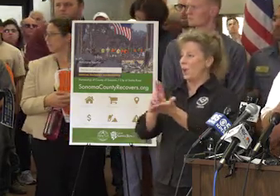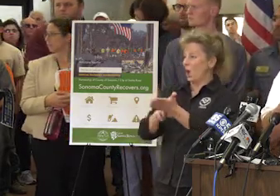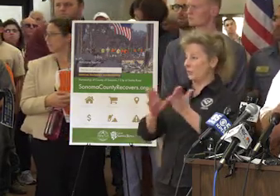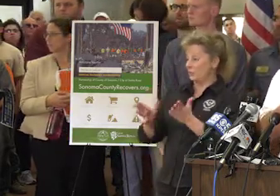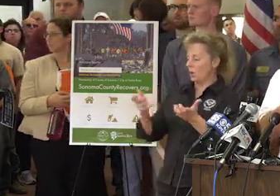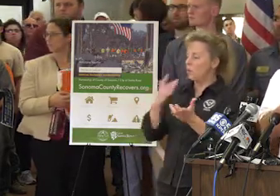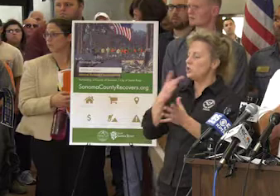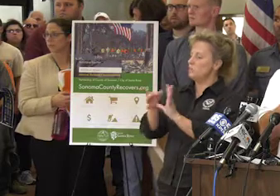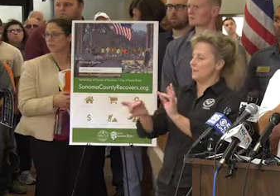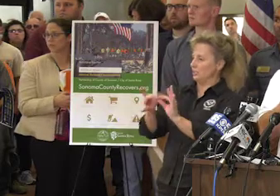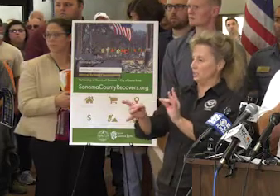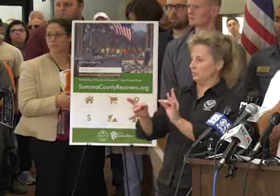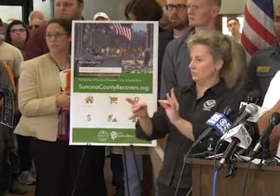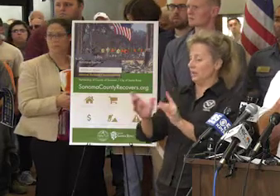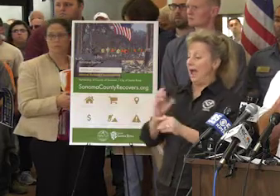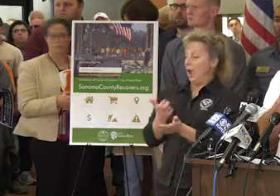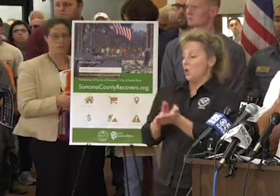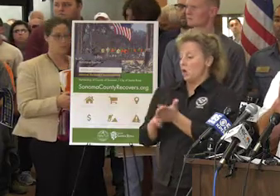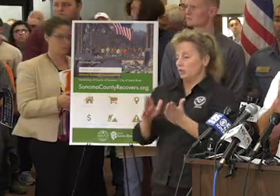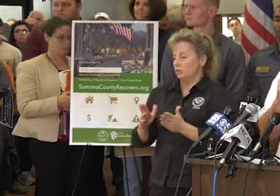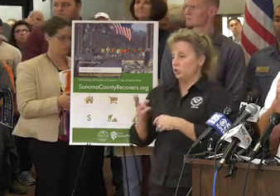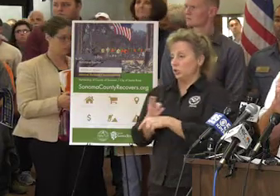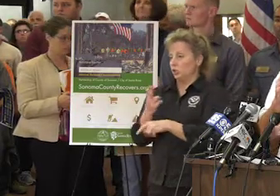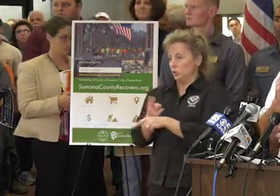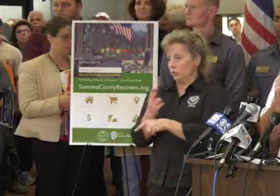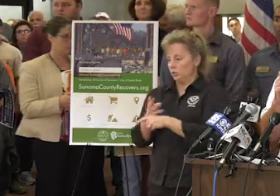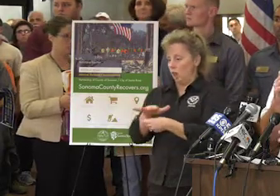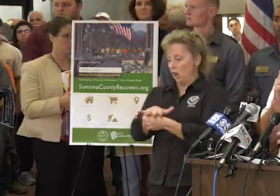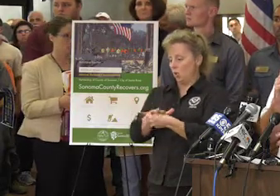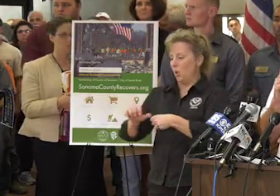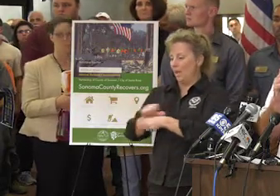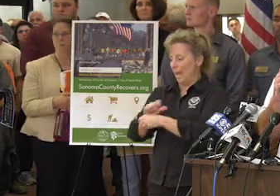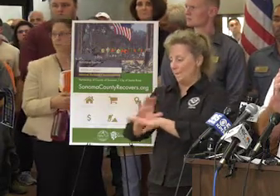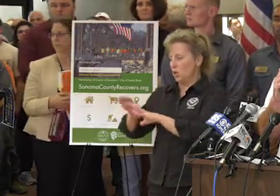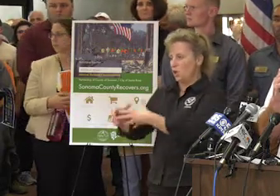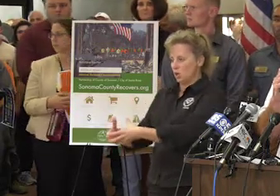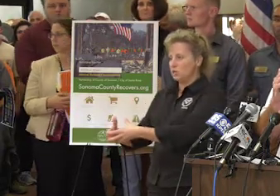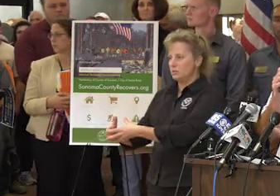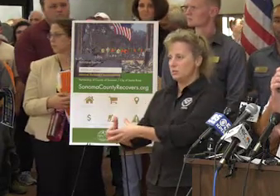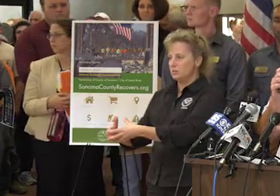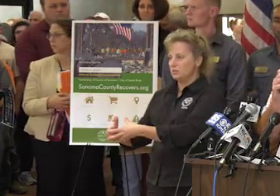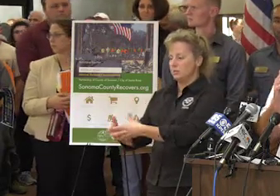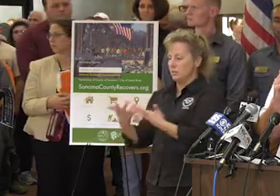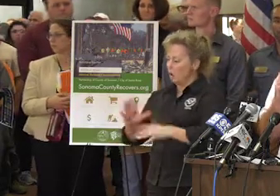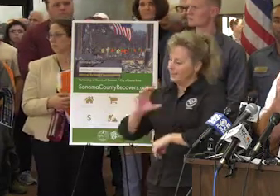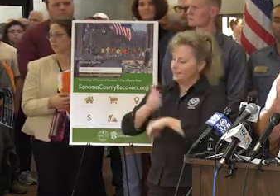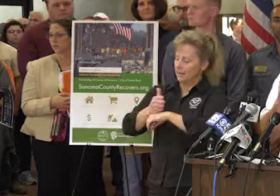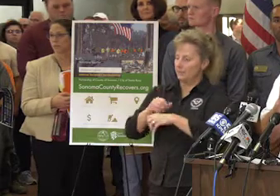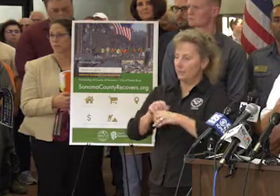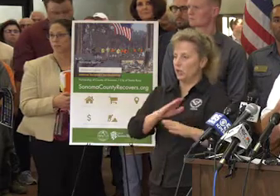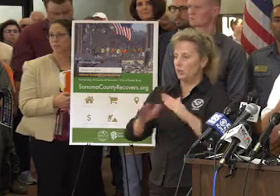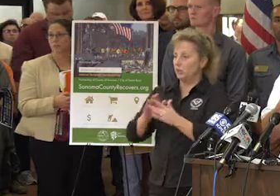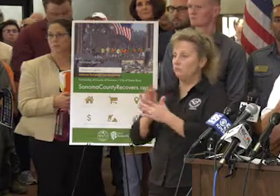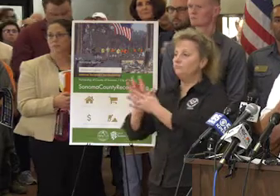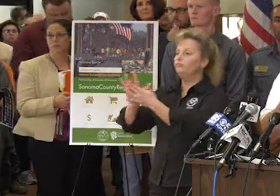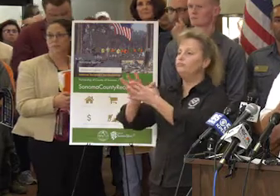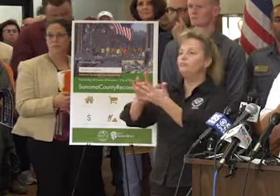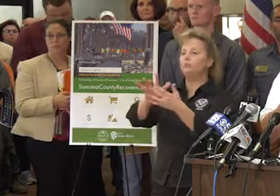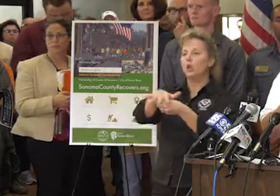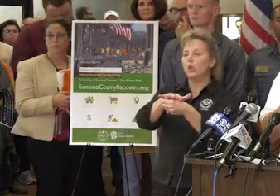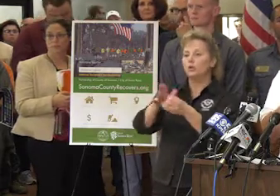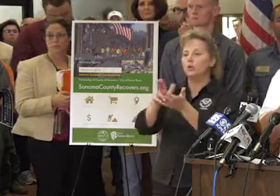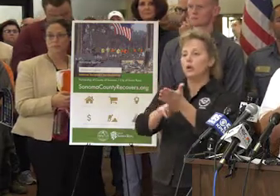the fullest extent possible, our contractors will be using local labor sources. They've already set up in the communities and are reaching out to